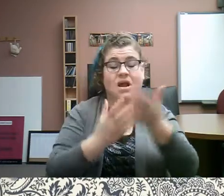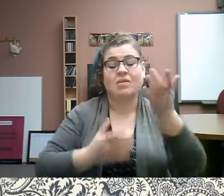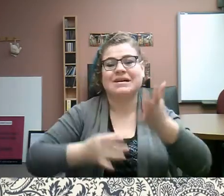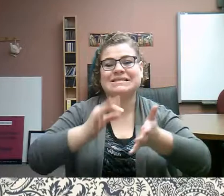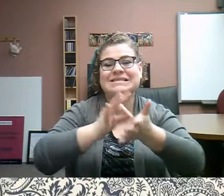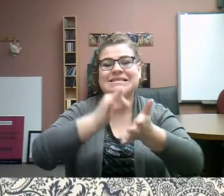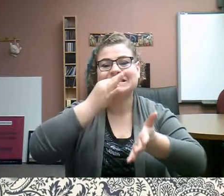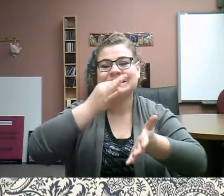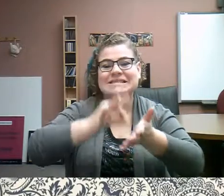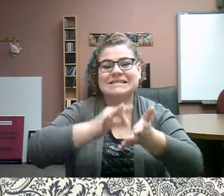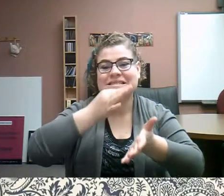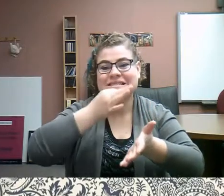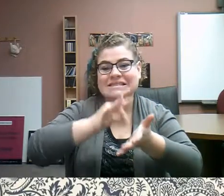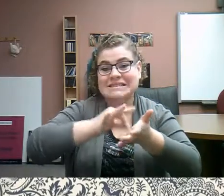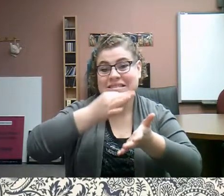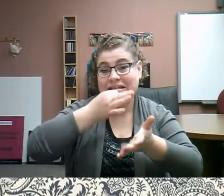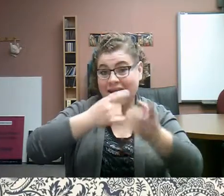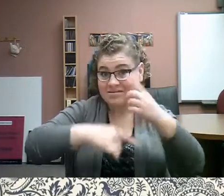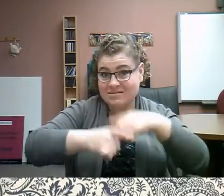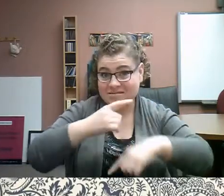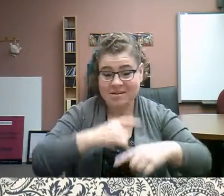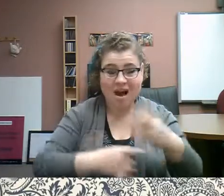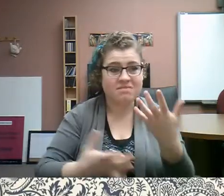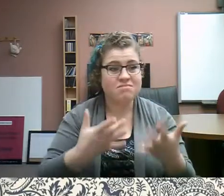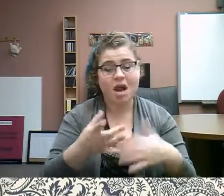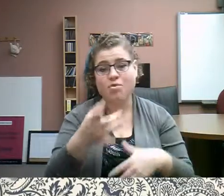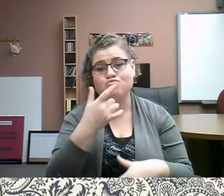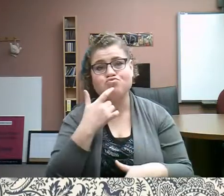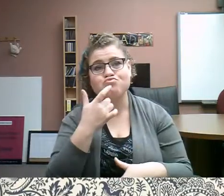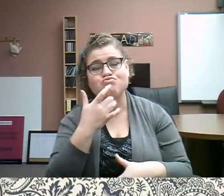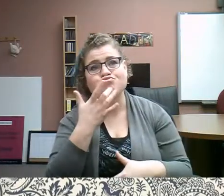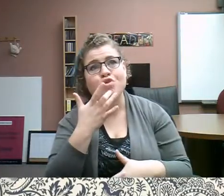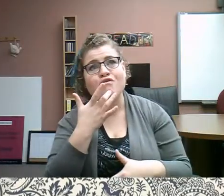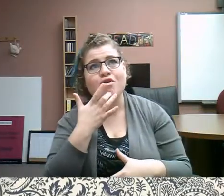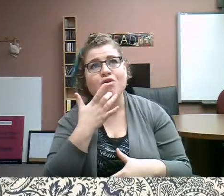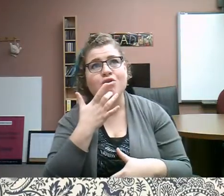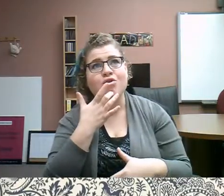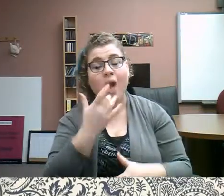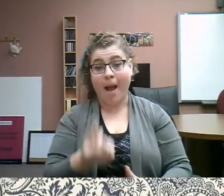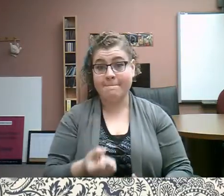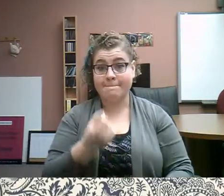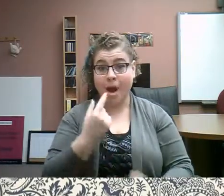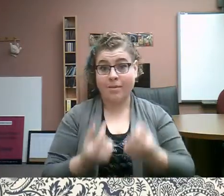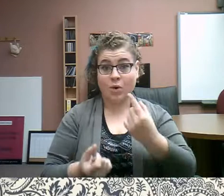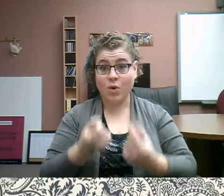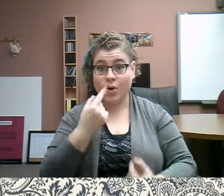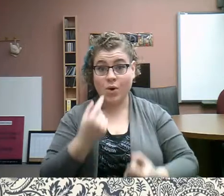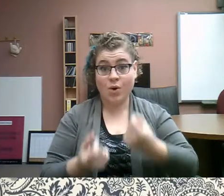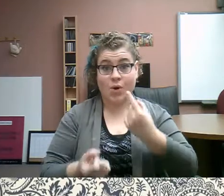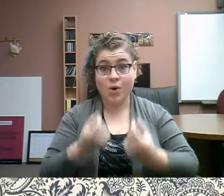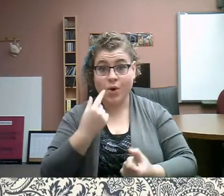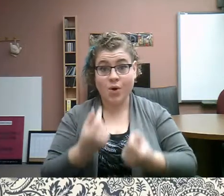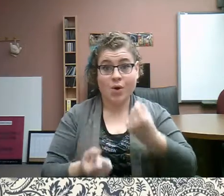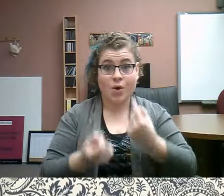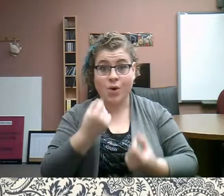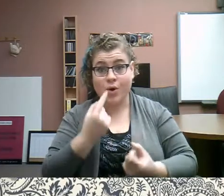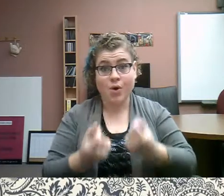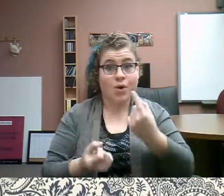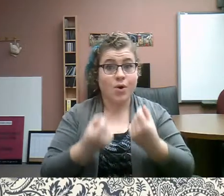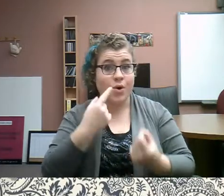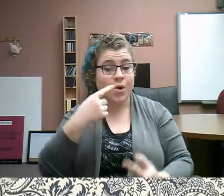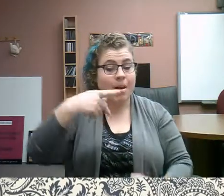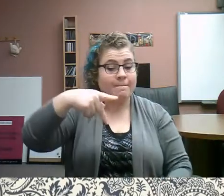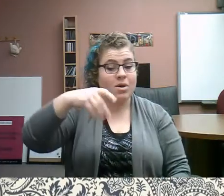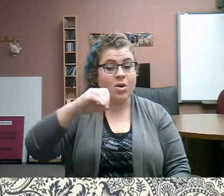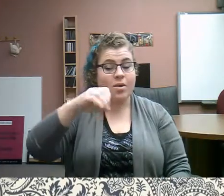Maybe you'd want something for a snack. That's the sign for a snack. Maybe some popcorn.